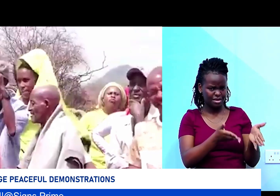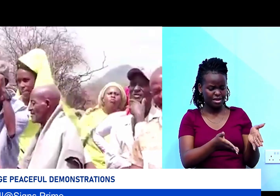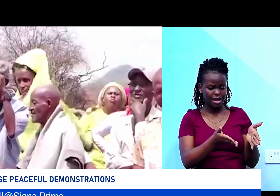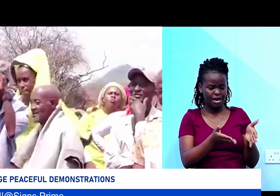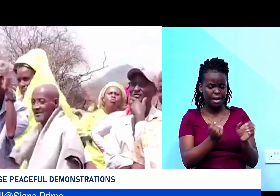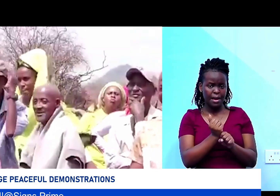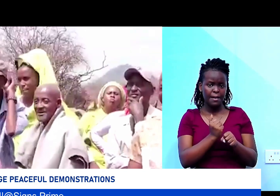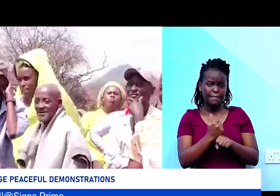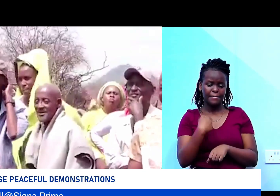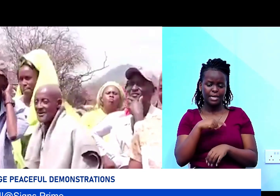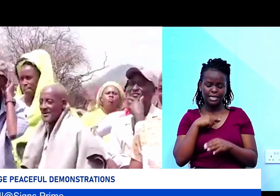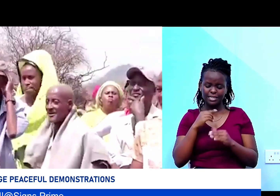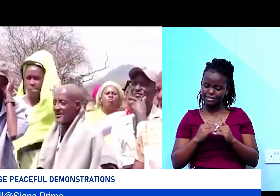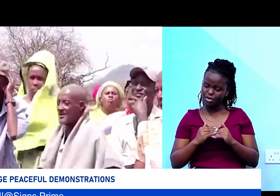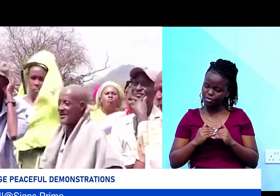imetupeleka mahali hatutaki kwenda.